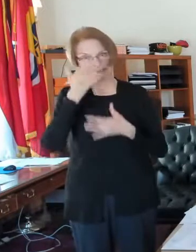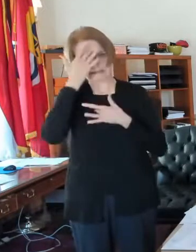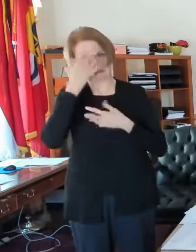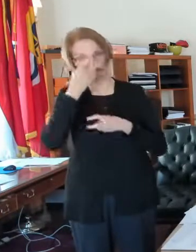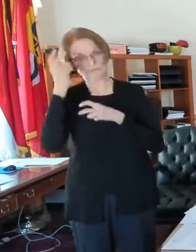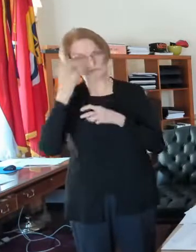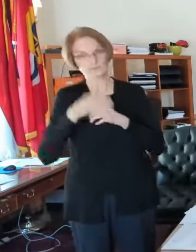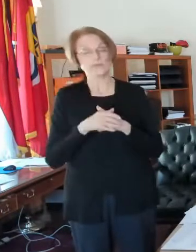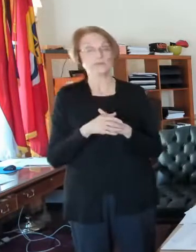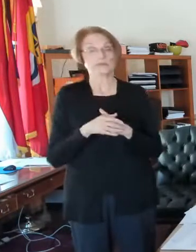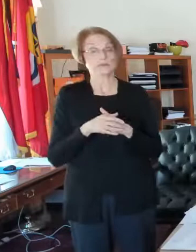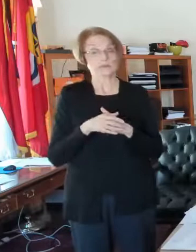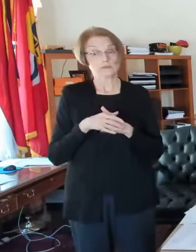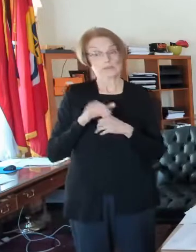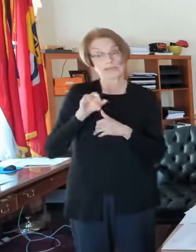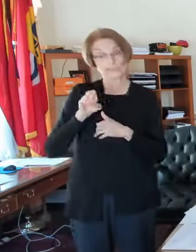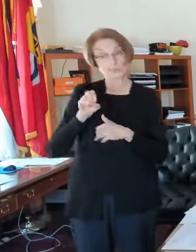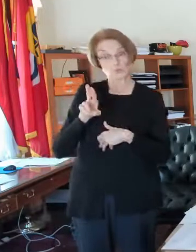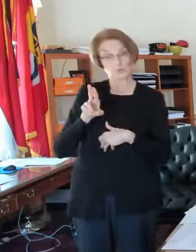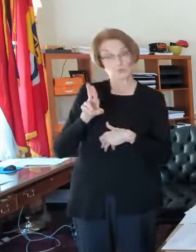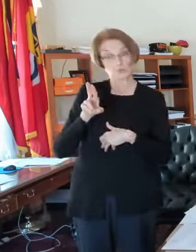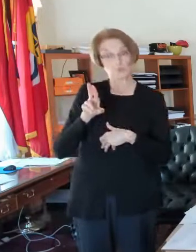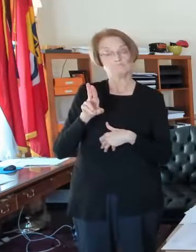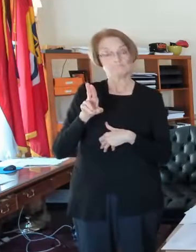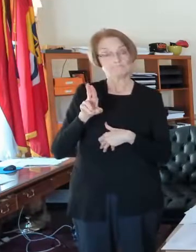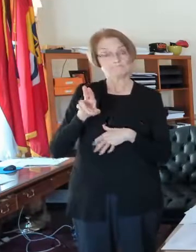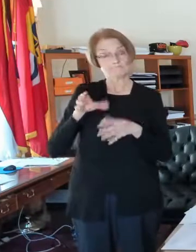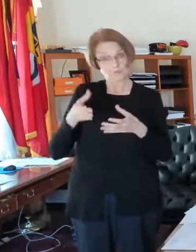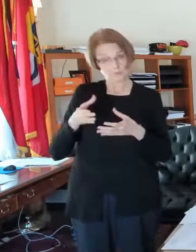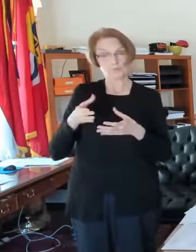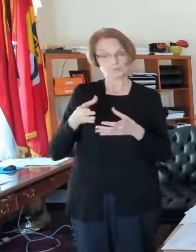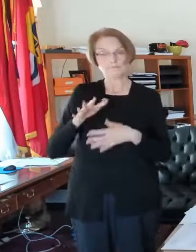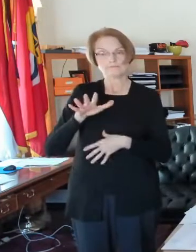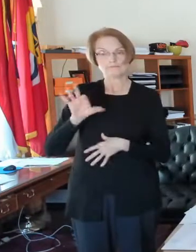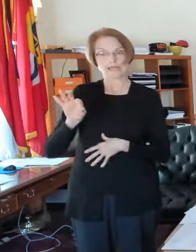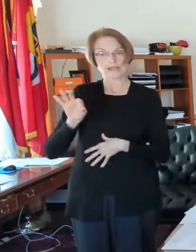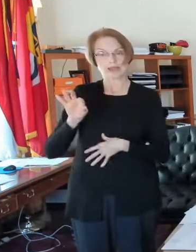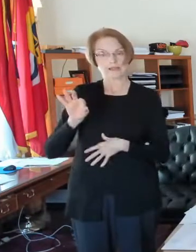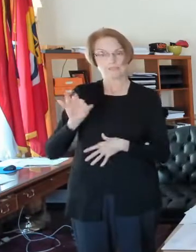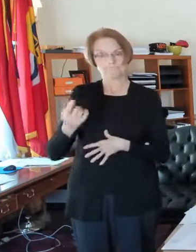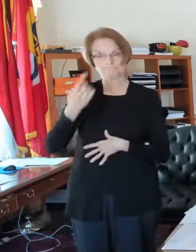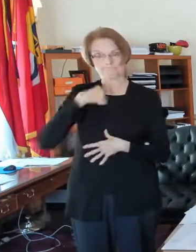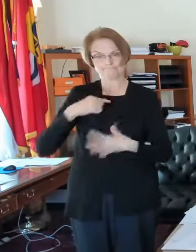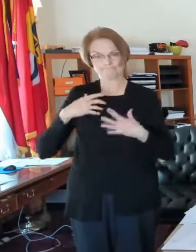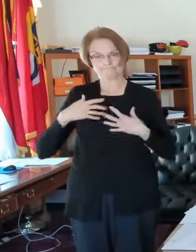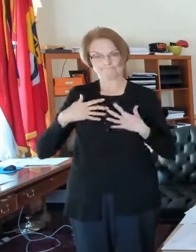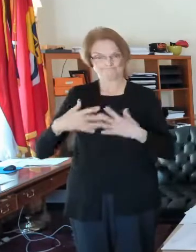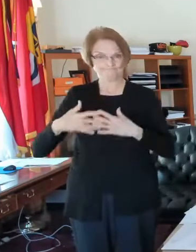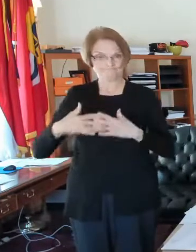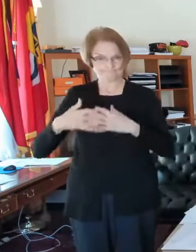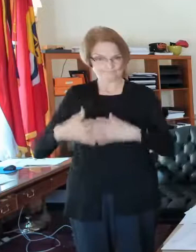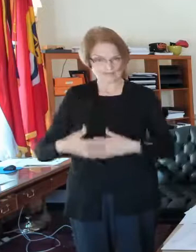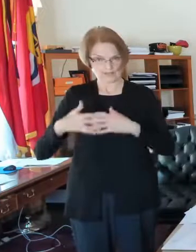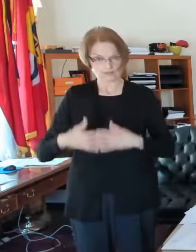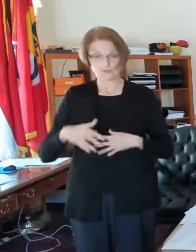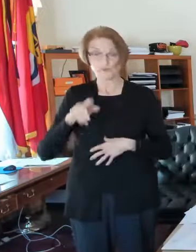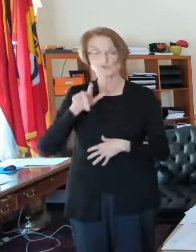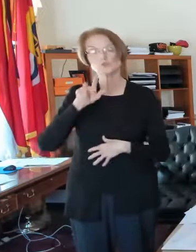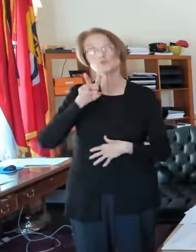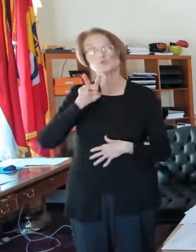of the folks in the ICU, 59 people are on ventilators. So 2/3 of the people in ICU are on